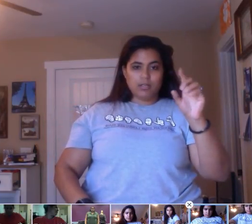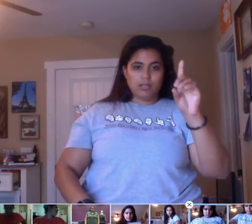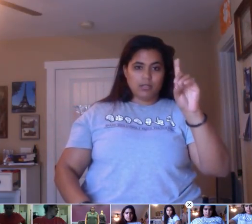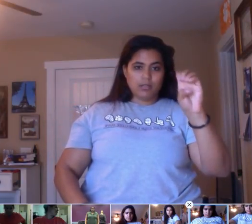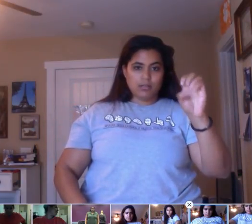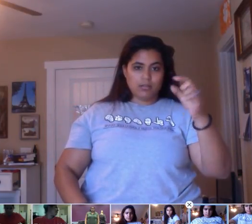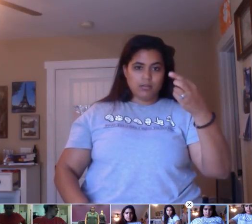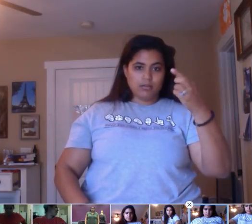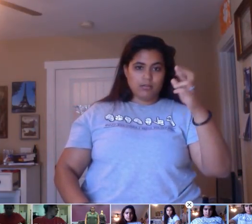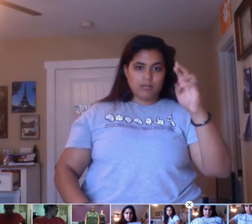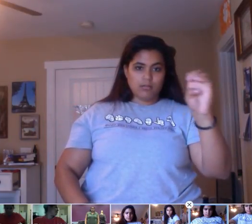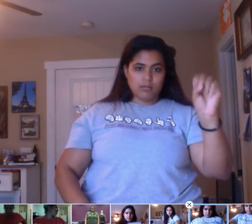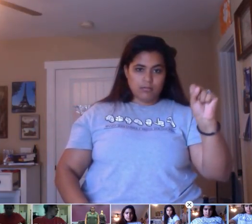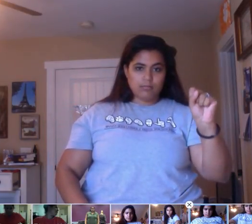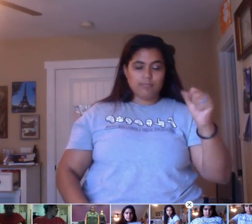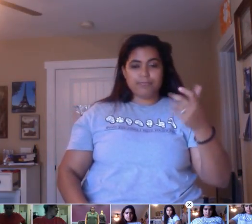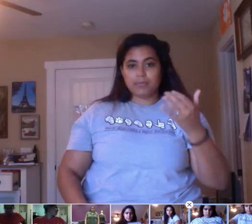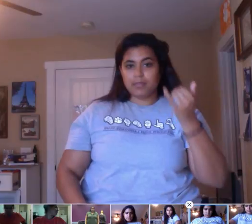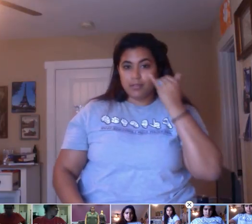that's,